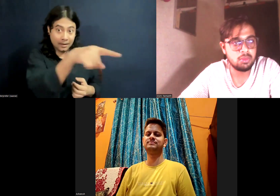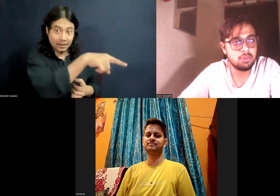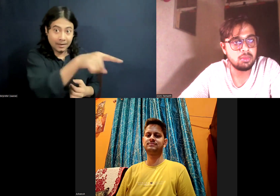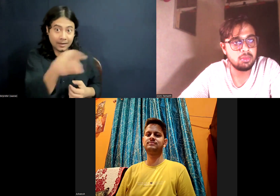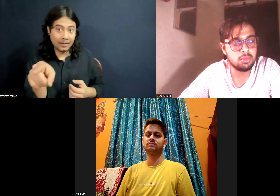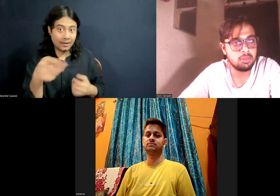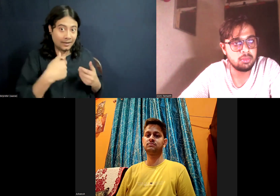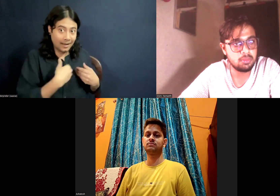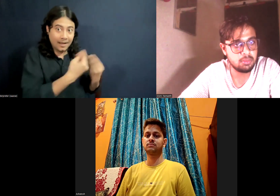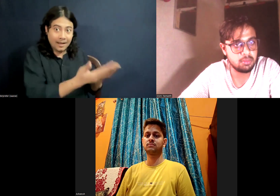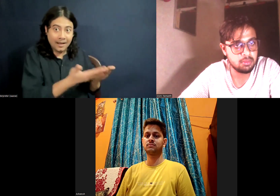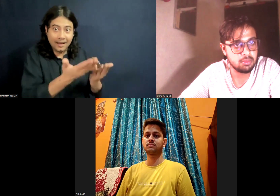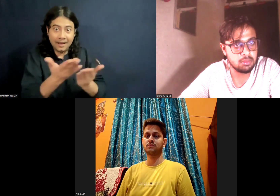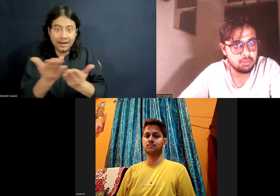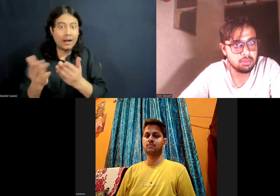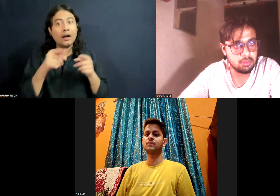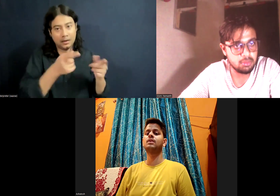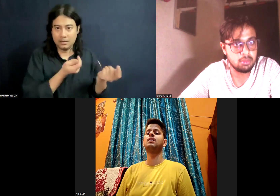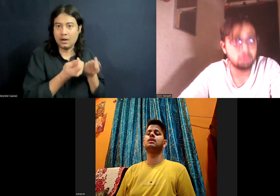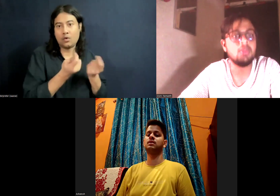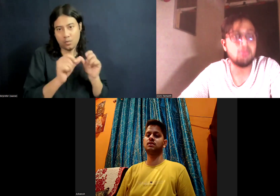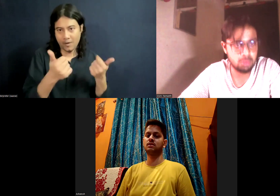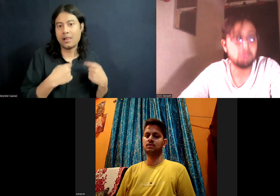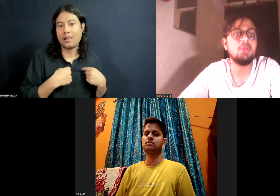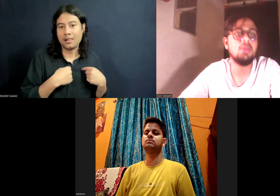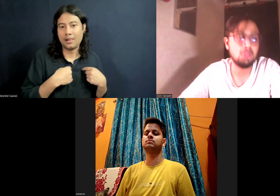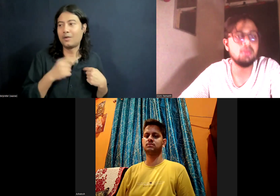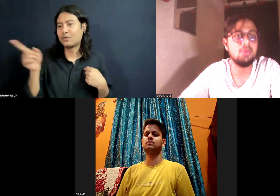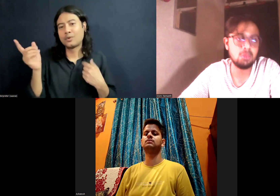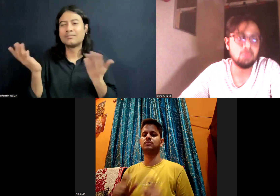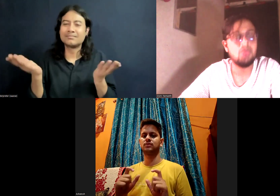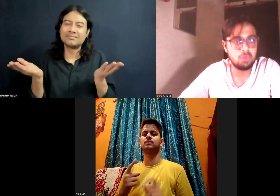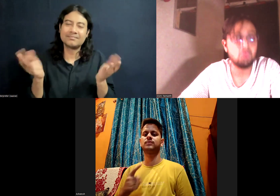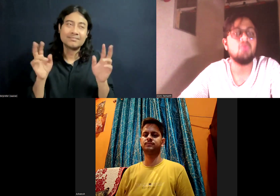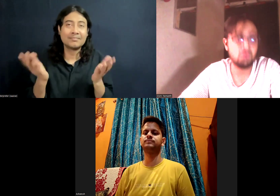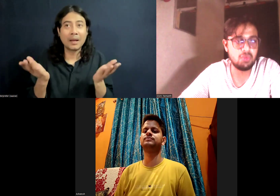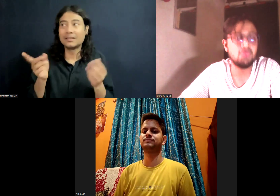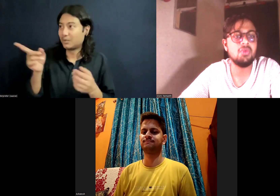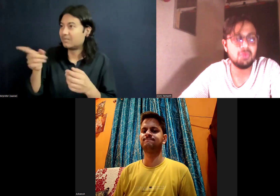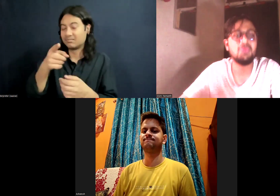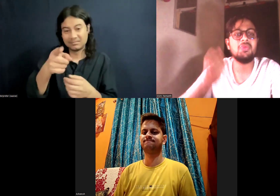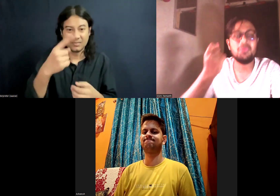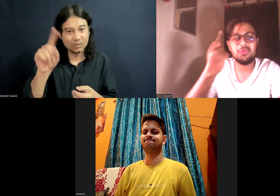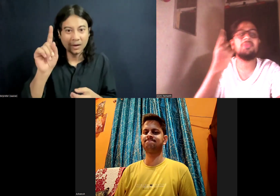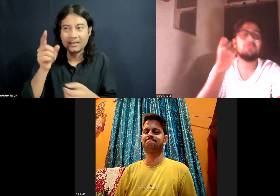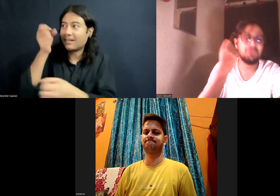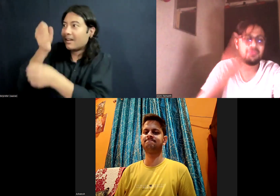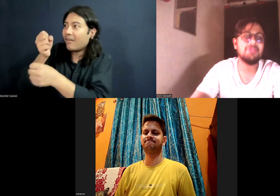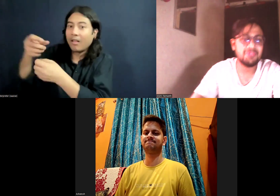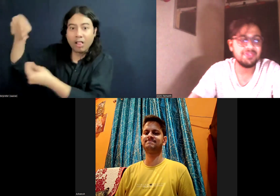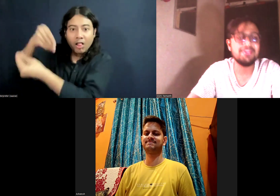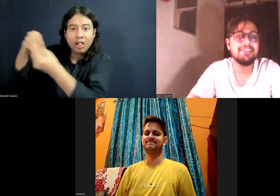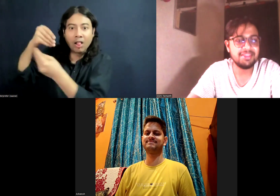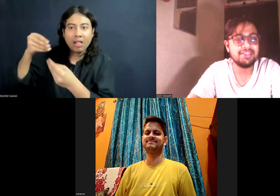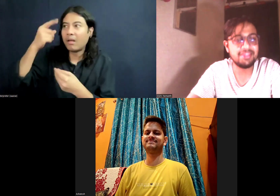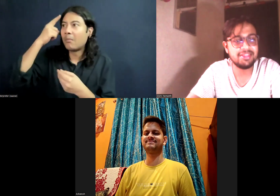that if government is spending our money in a wrong way, we will definitely get a reaction. But there, we don't have a choice. What